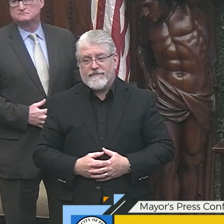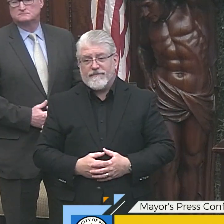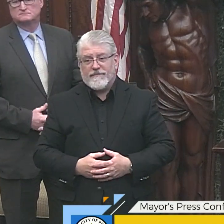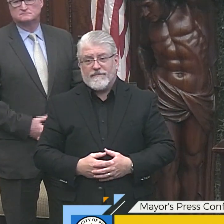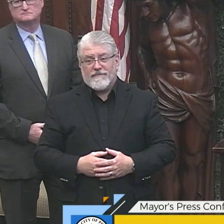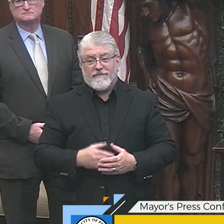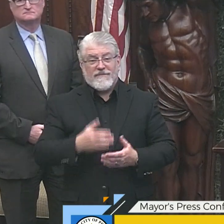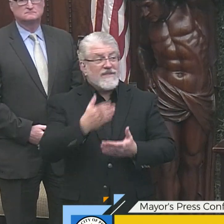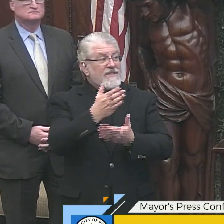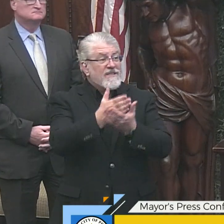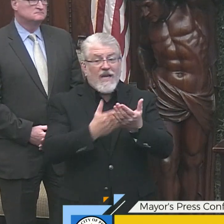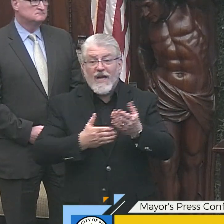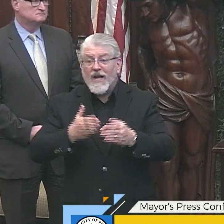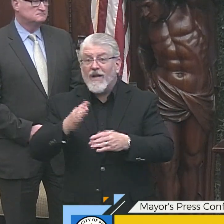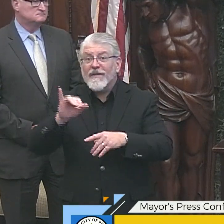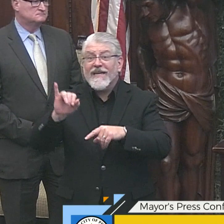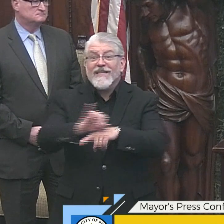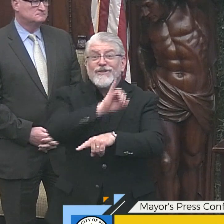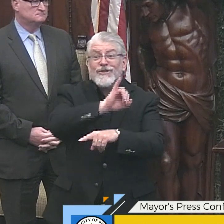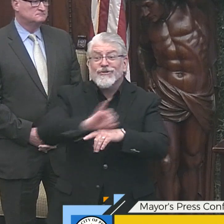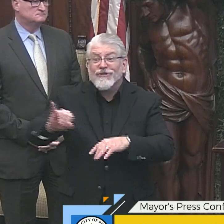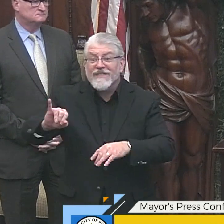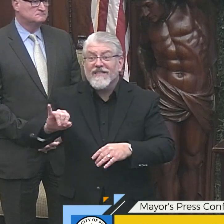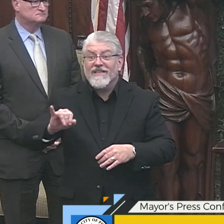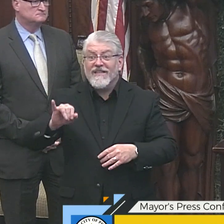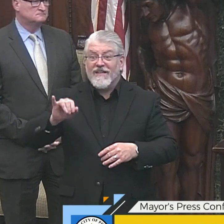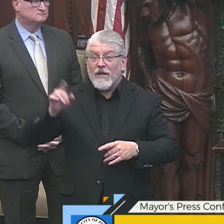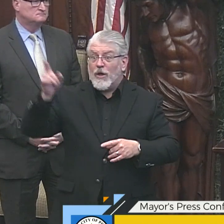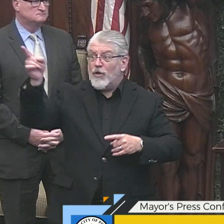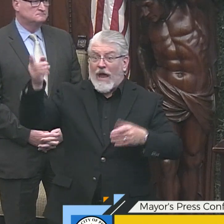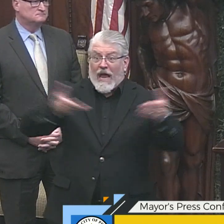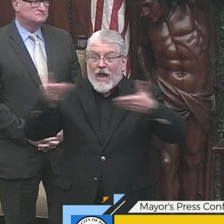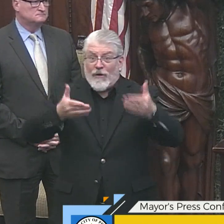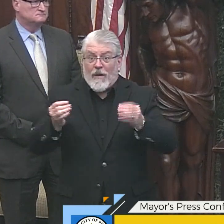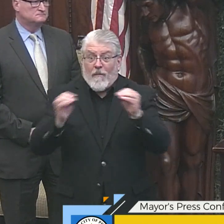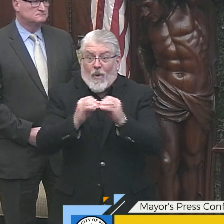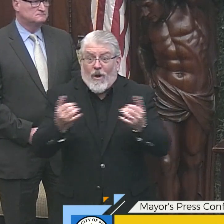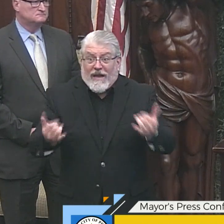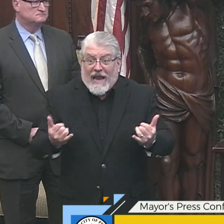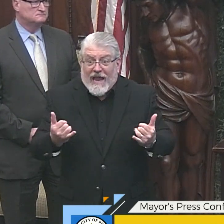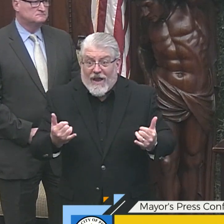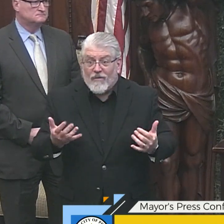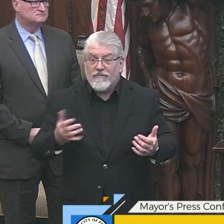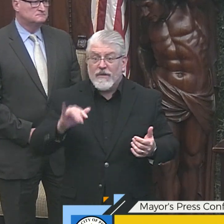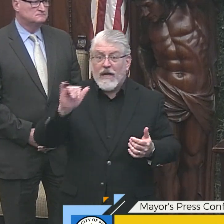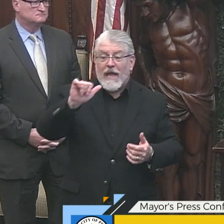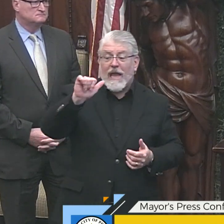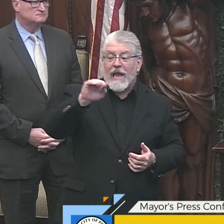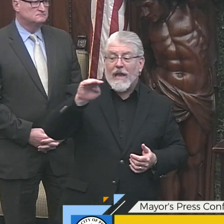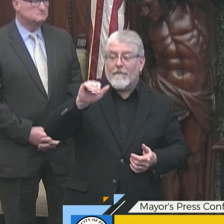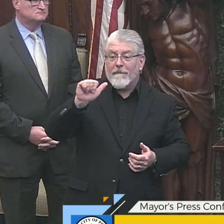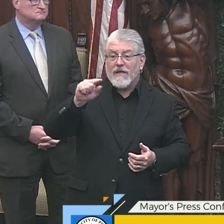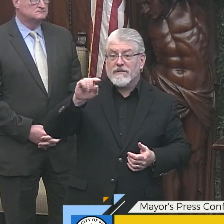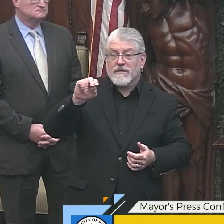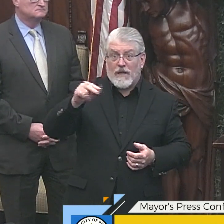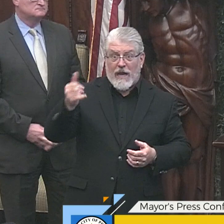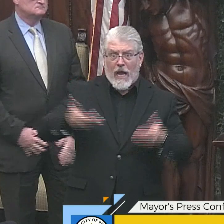are having to hire. I believe Amazon has announced that they are hiring a number of individuals for